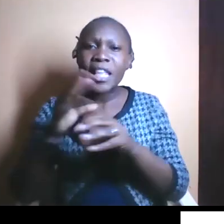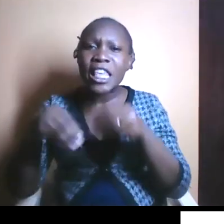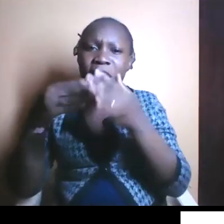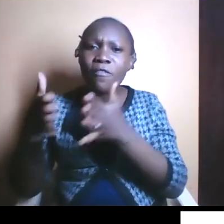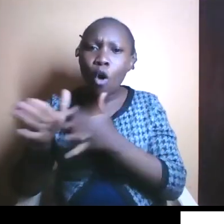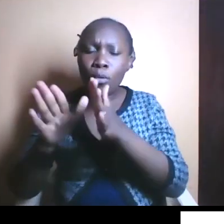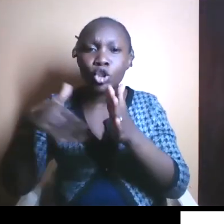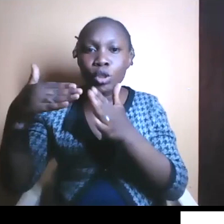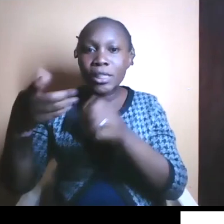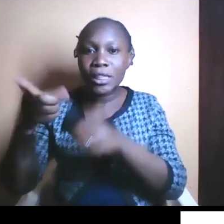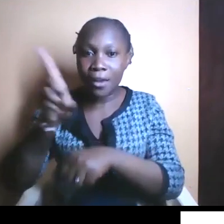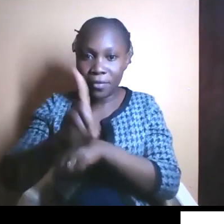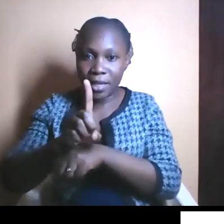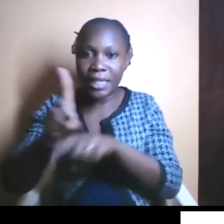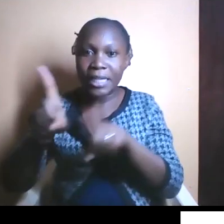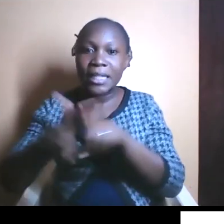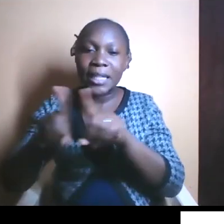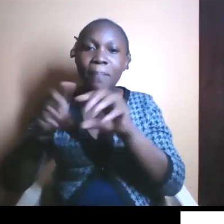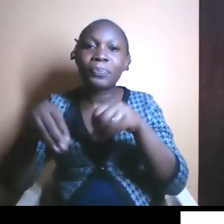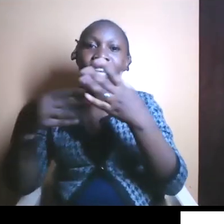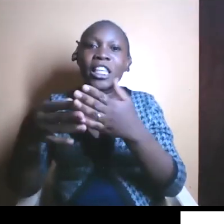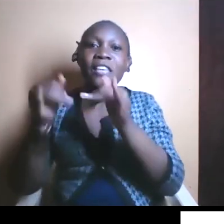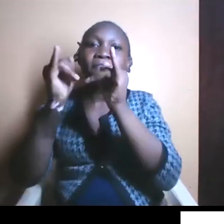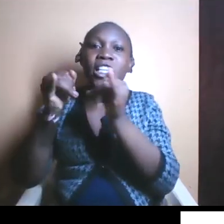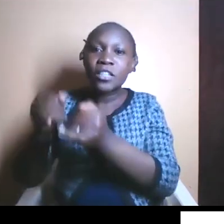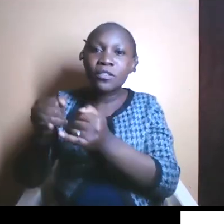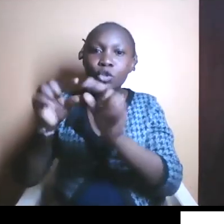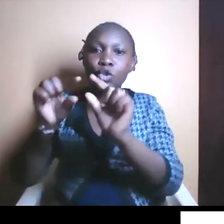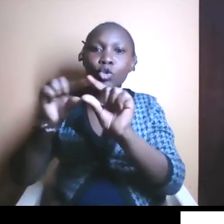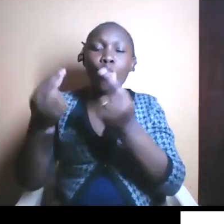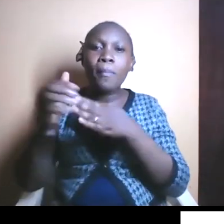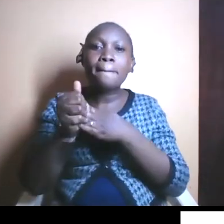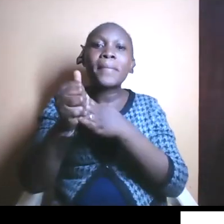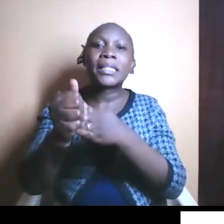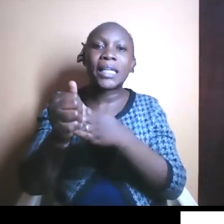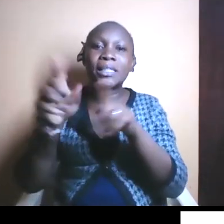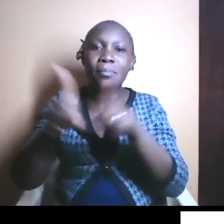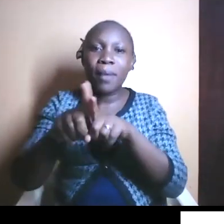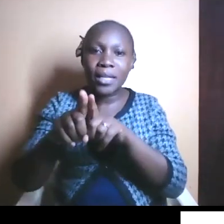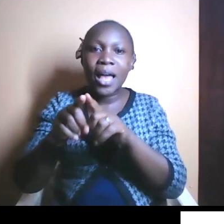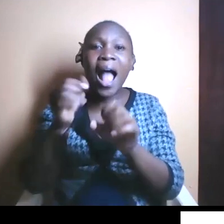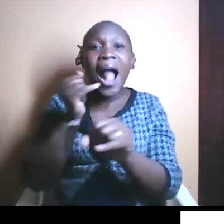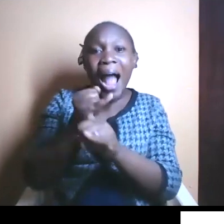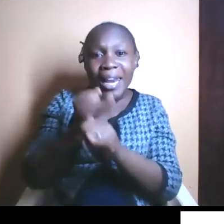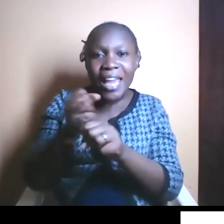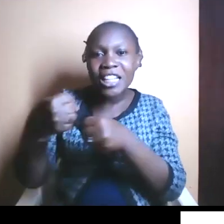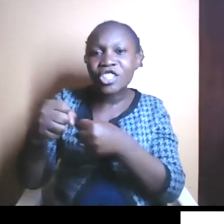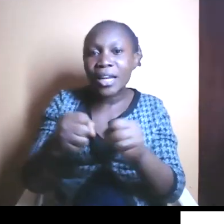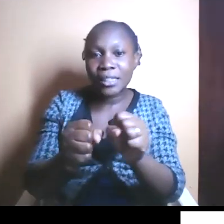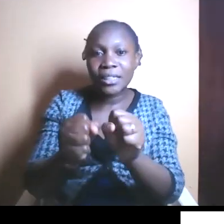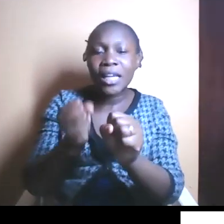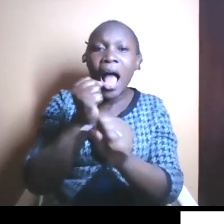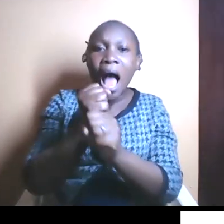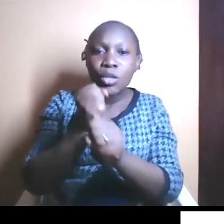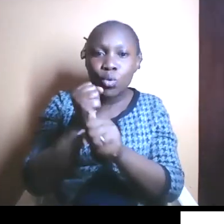also offers individual and group career mentorship and talks as a career strategist. She has worked in employee assistance programs offering